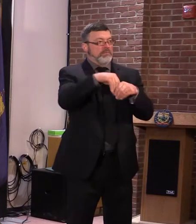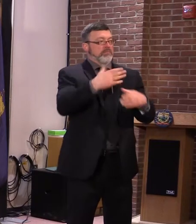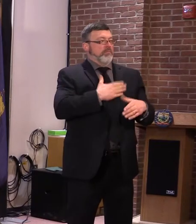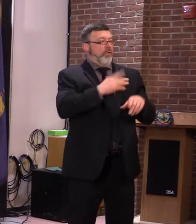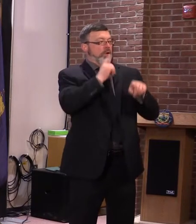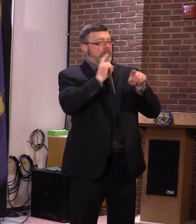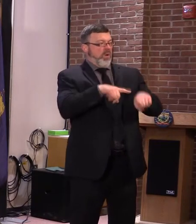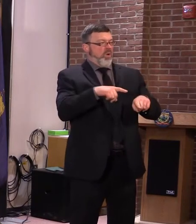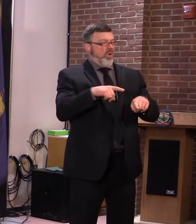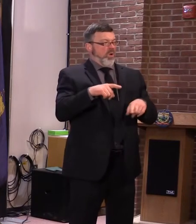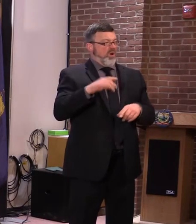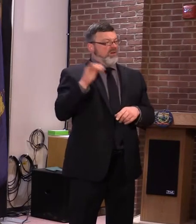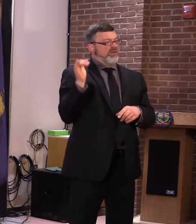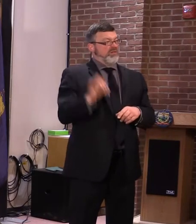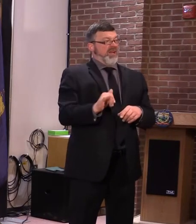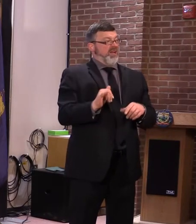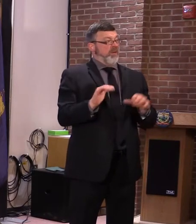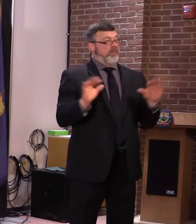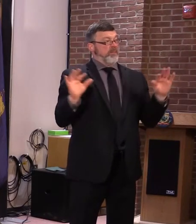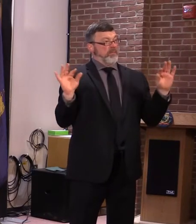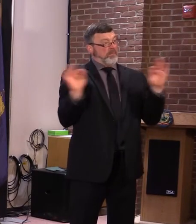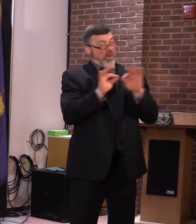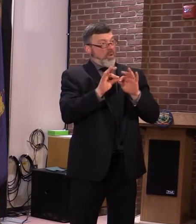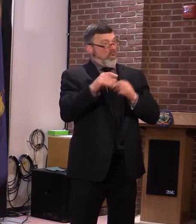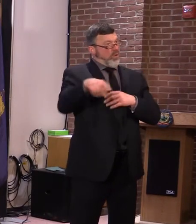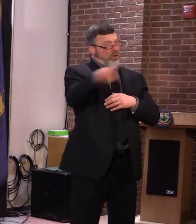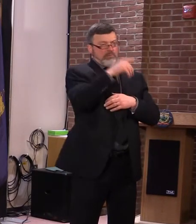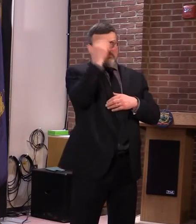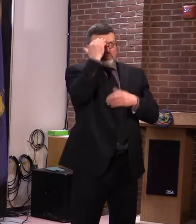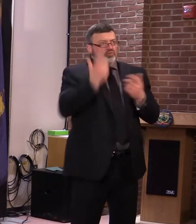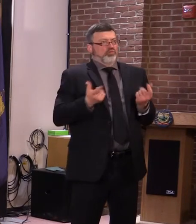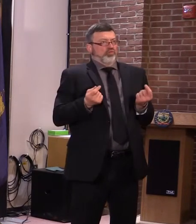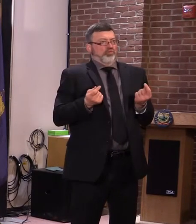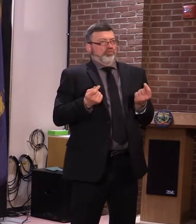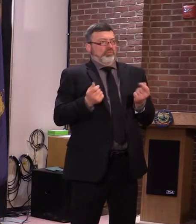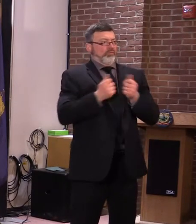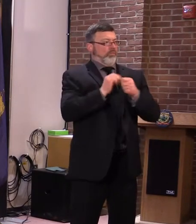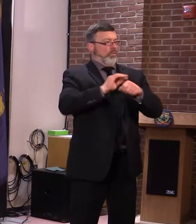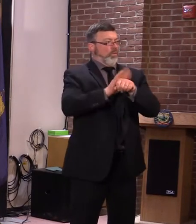COVID operations. We are now about a month into the